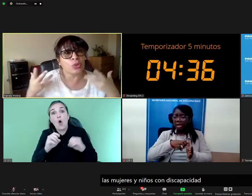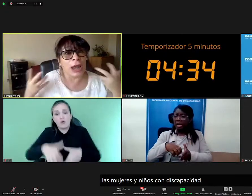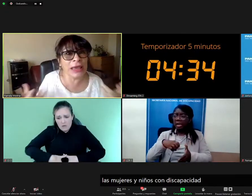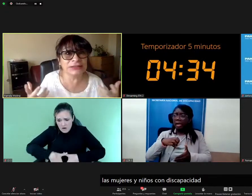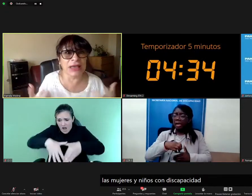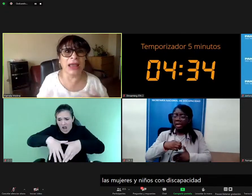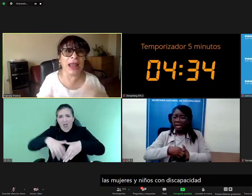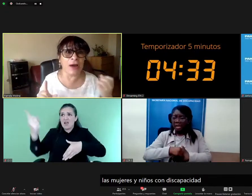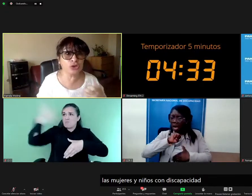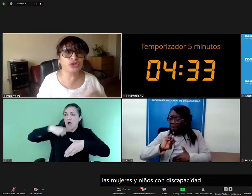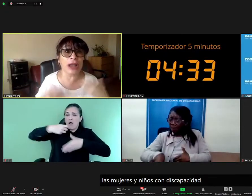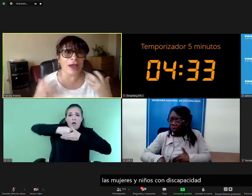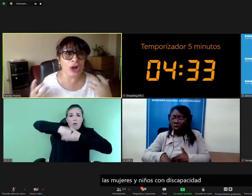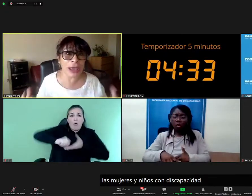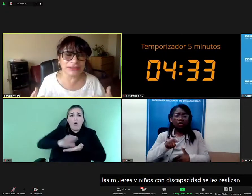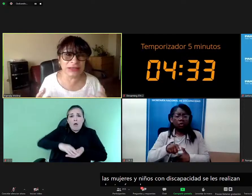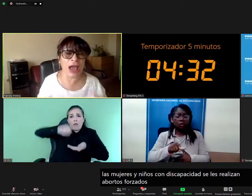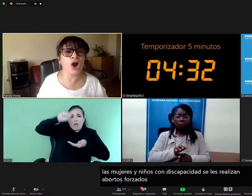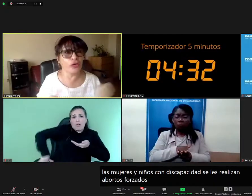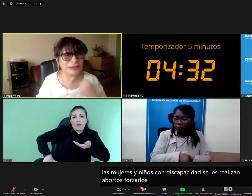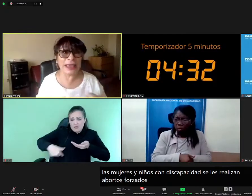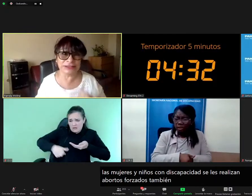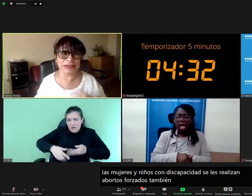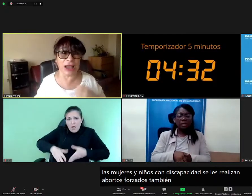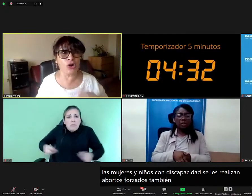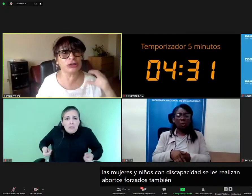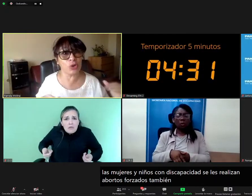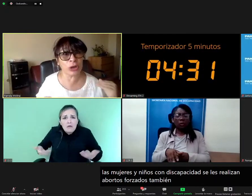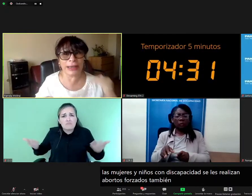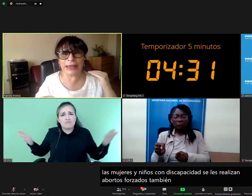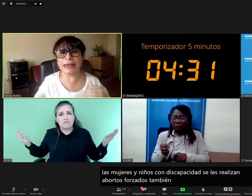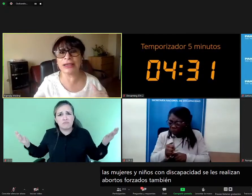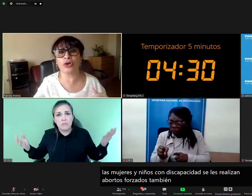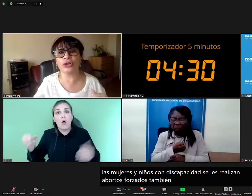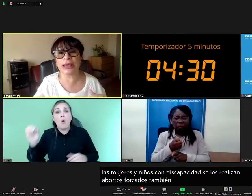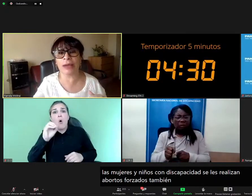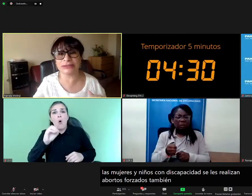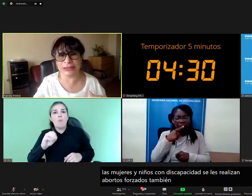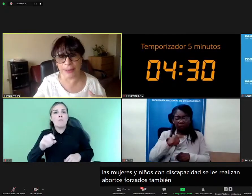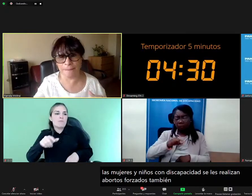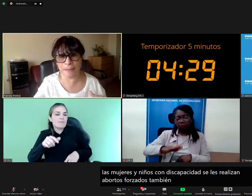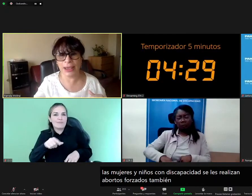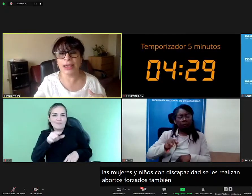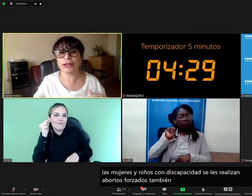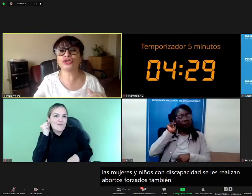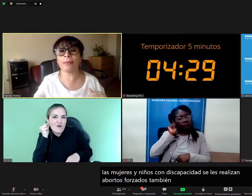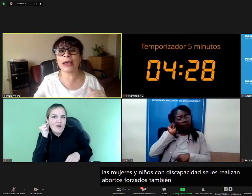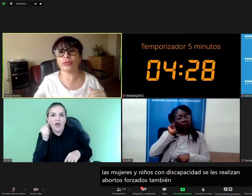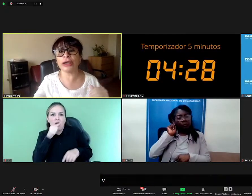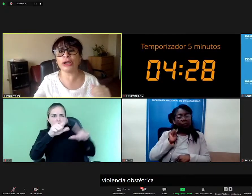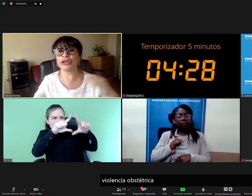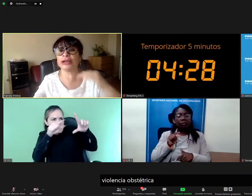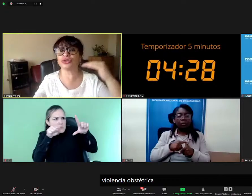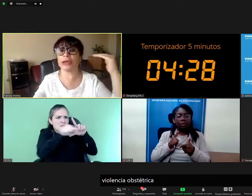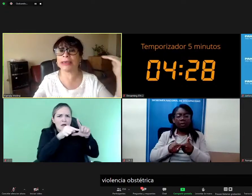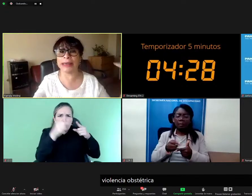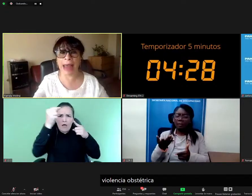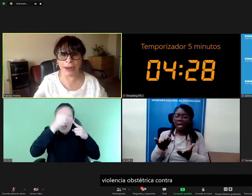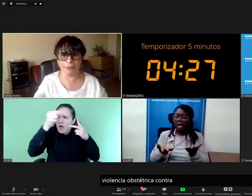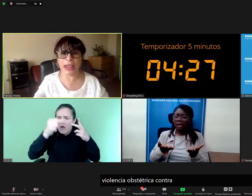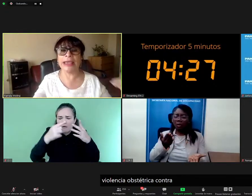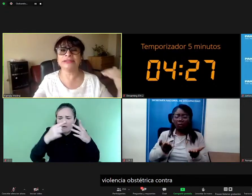and also that we naturalize abortions abuse and violence obstetric violence against women with